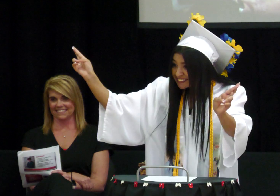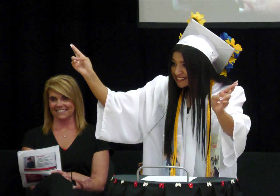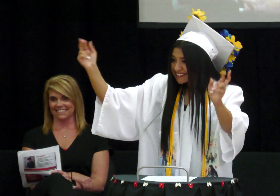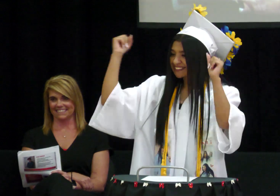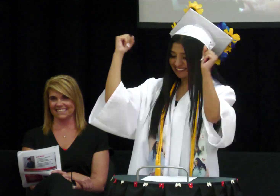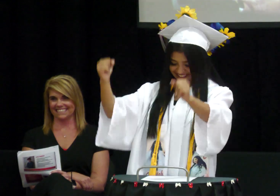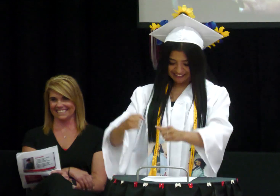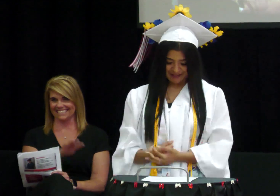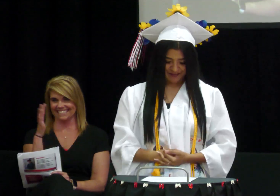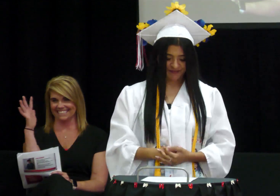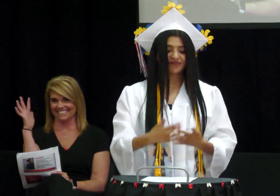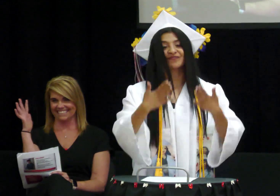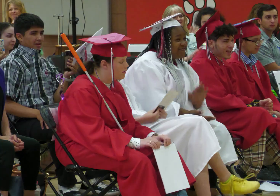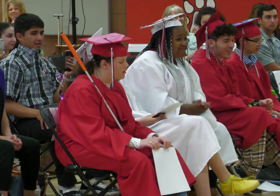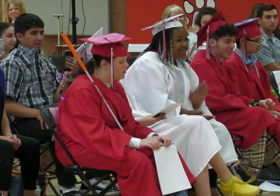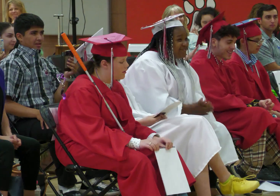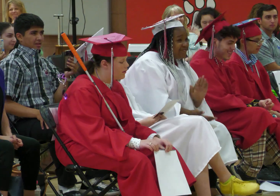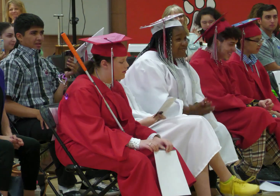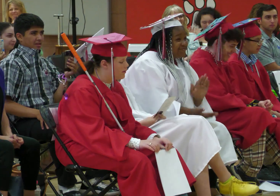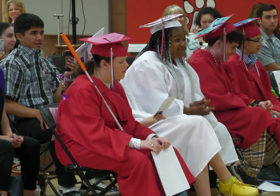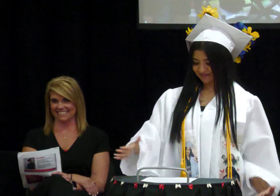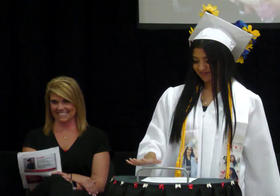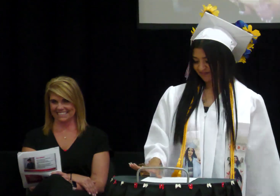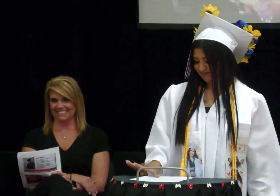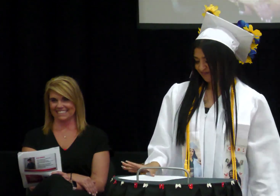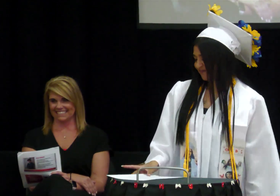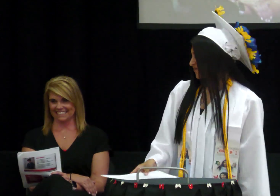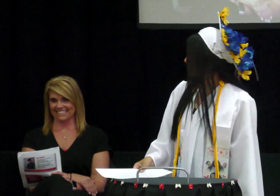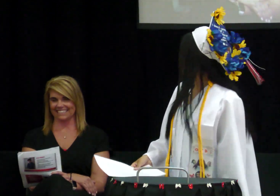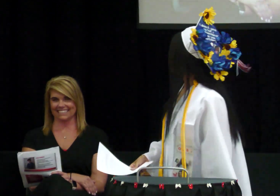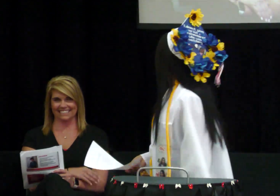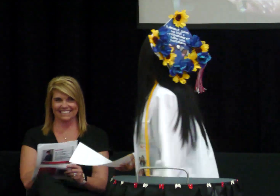ready? All right. Thank you. Thank you.